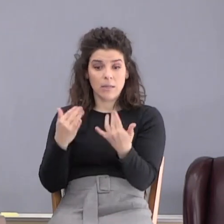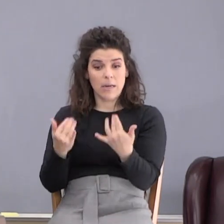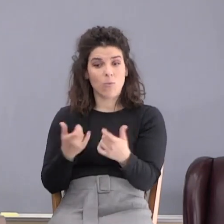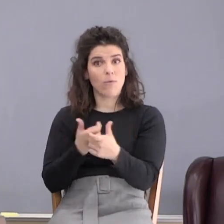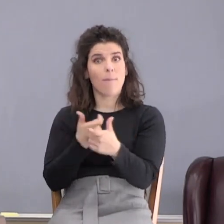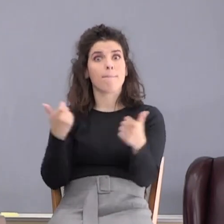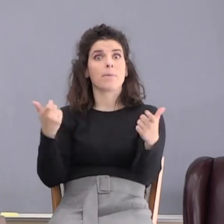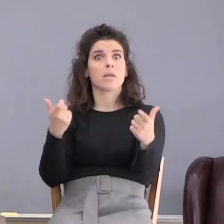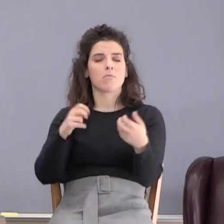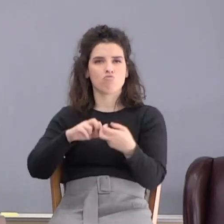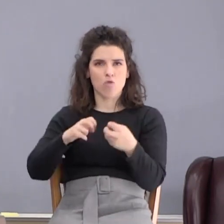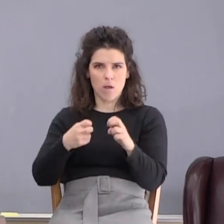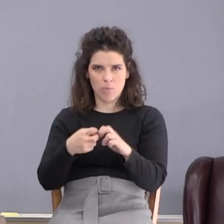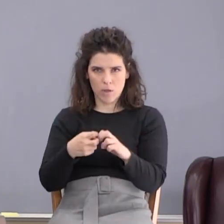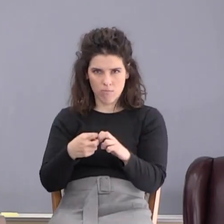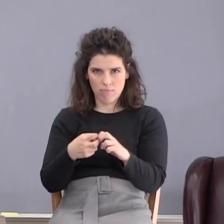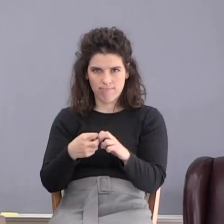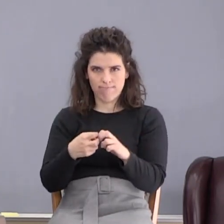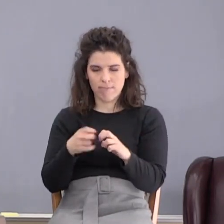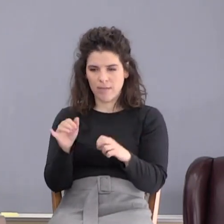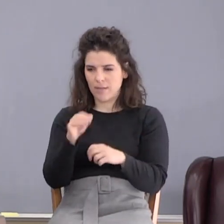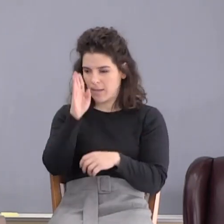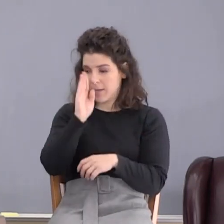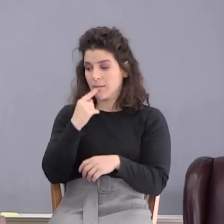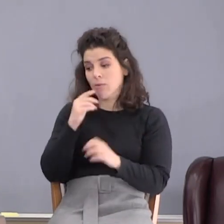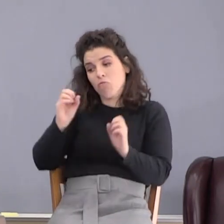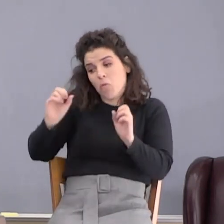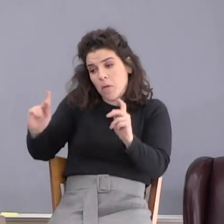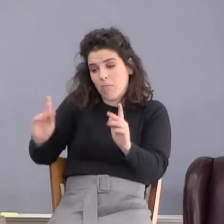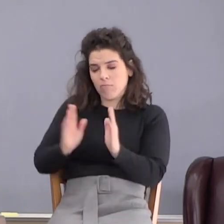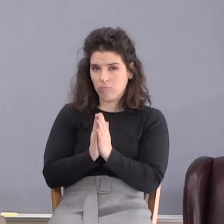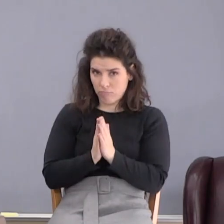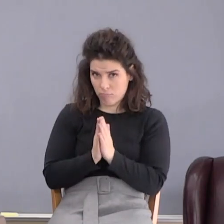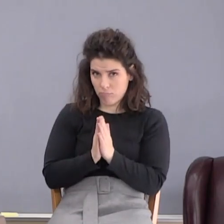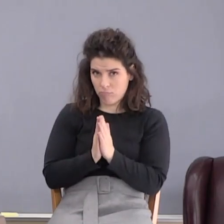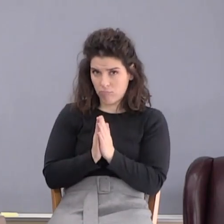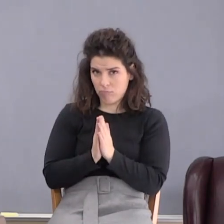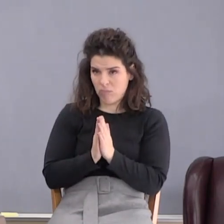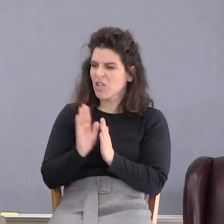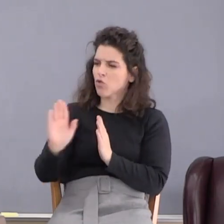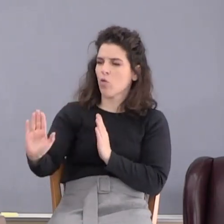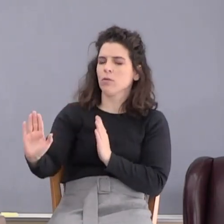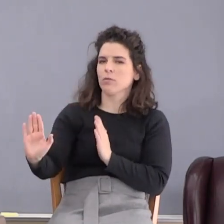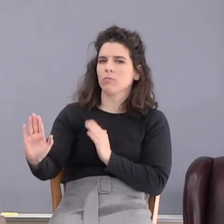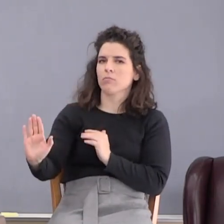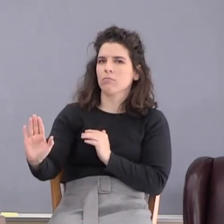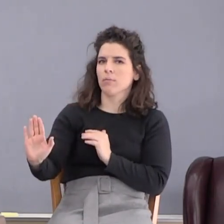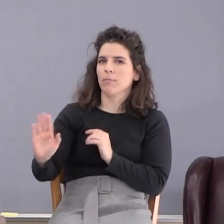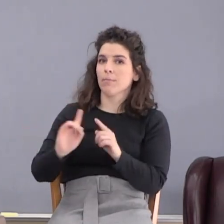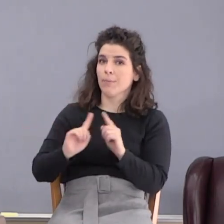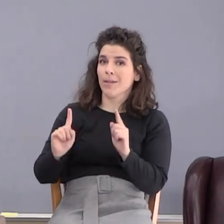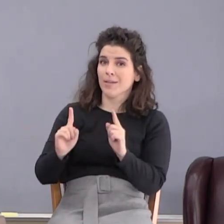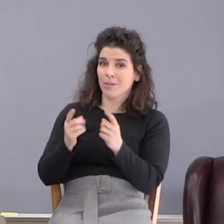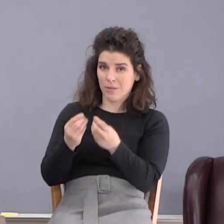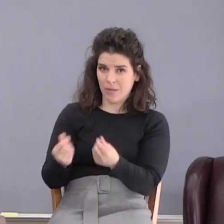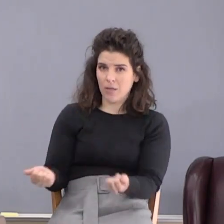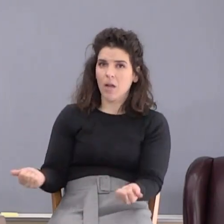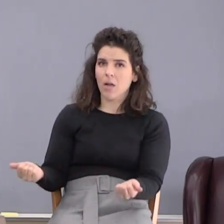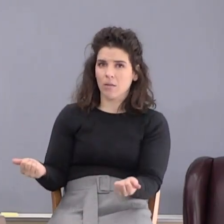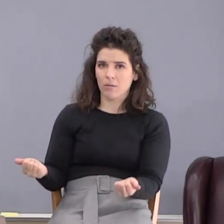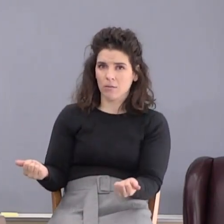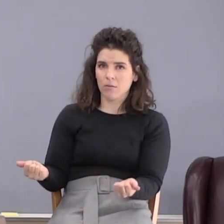big problem here. It's almost like God saying, all right, it's yours, but it's all going to